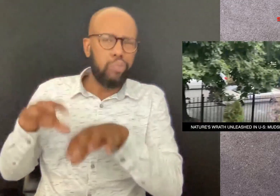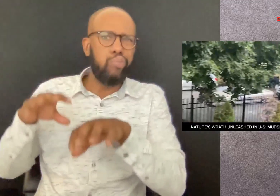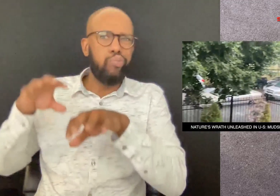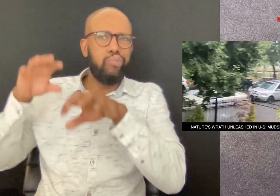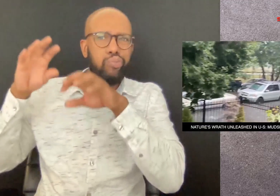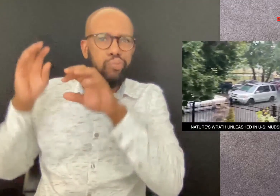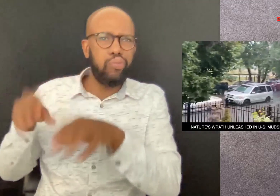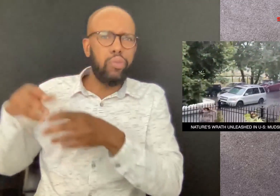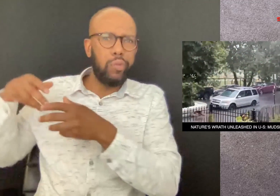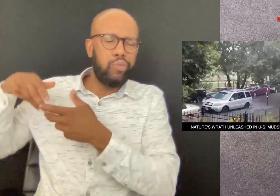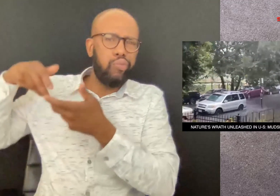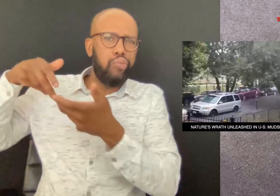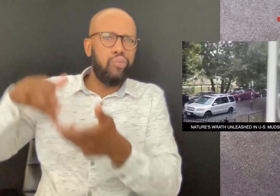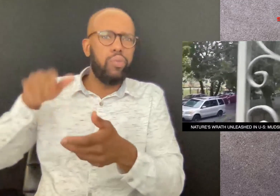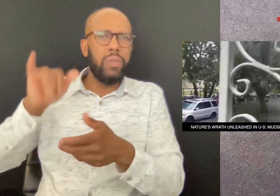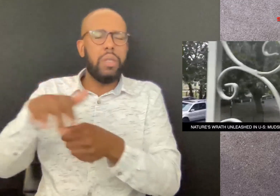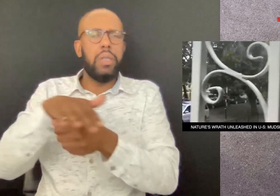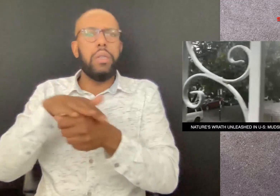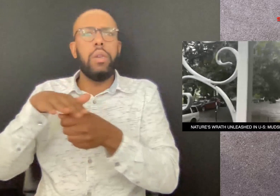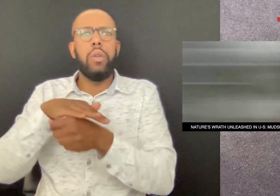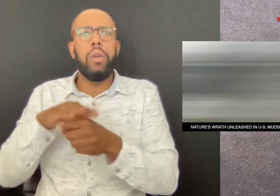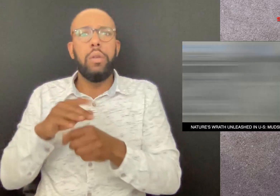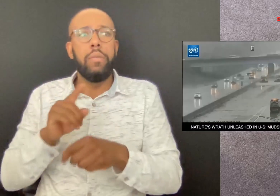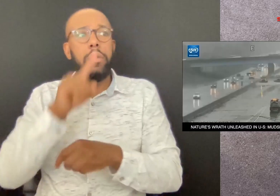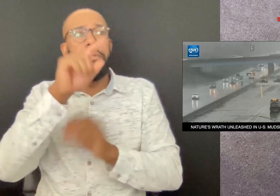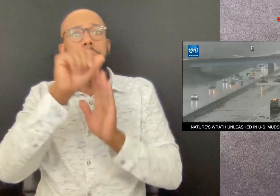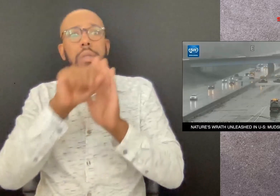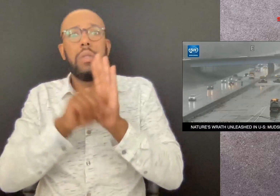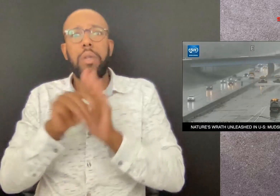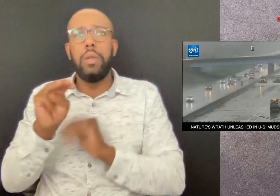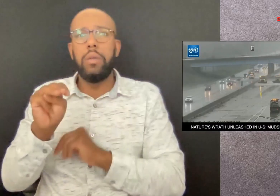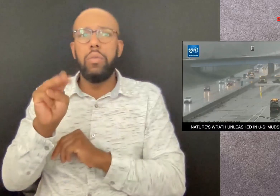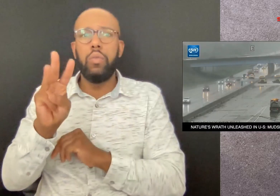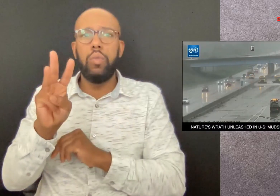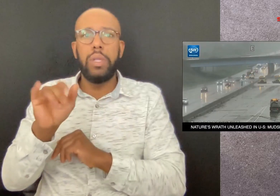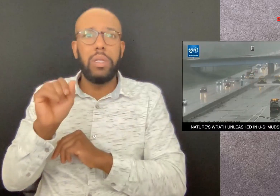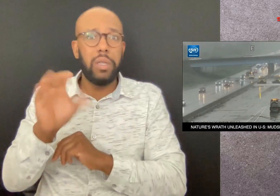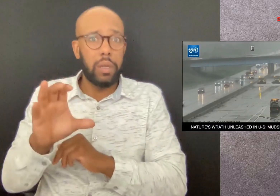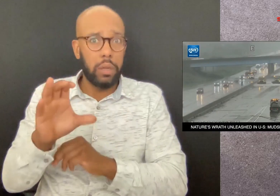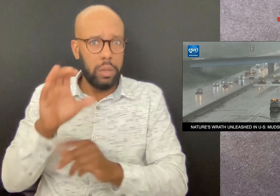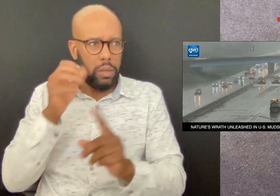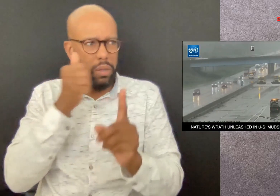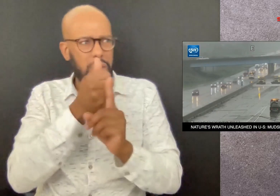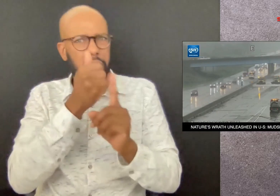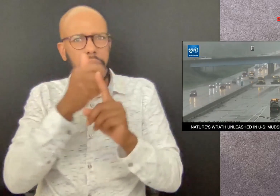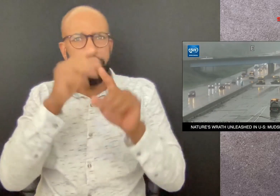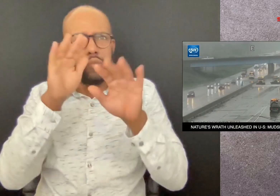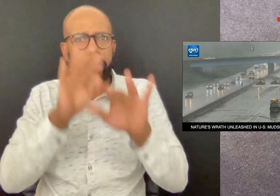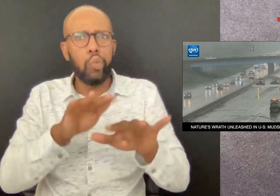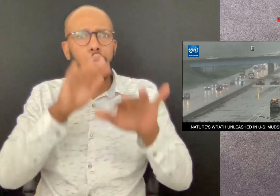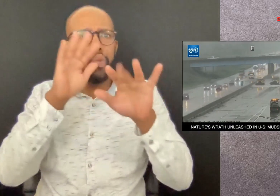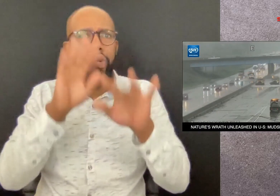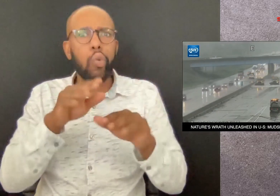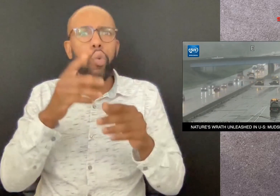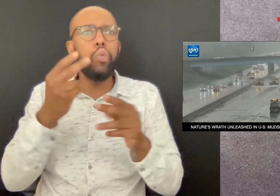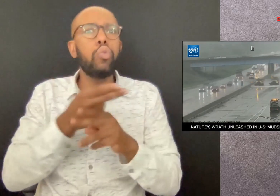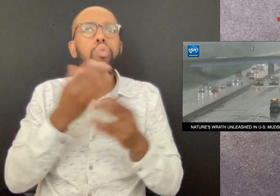rains have been saturating the region in Wisconsin snow